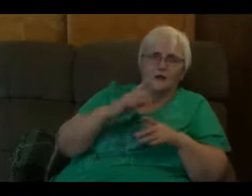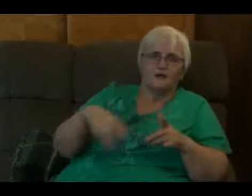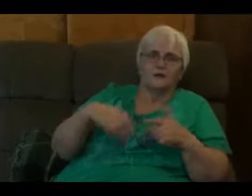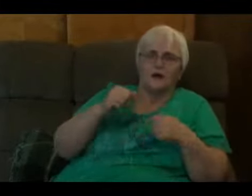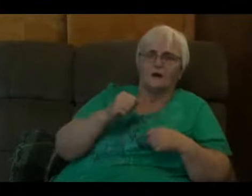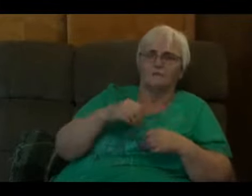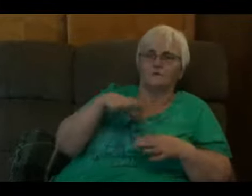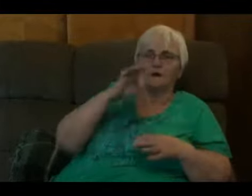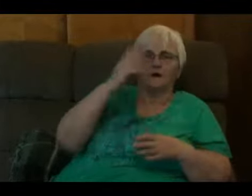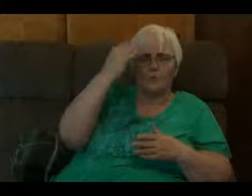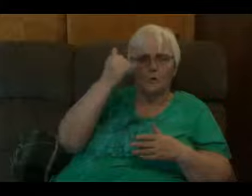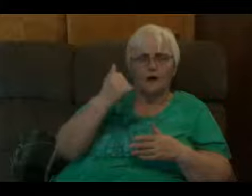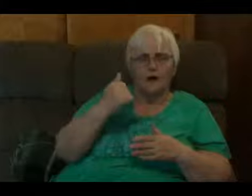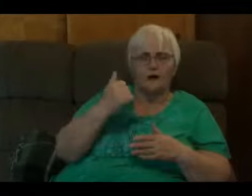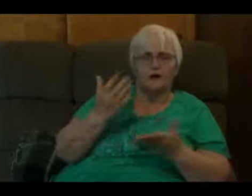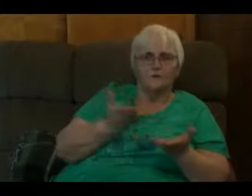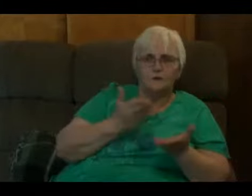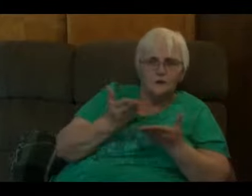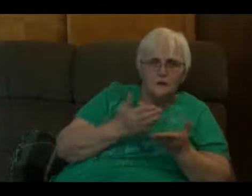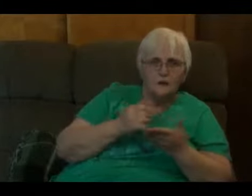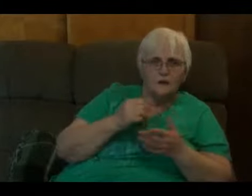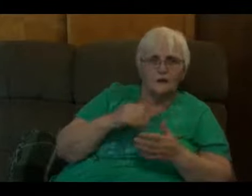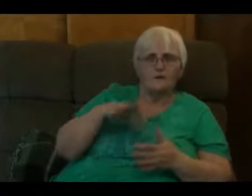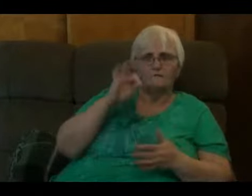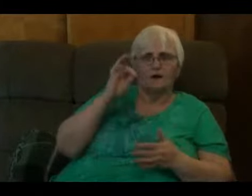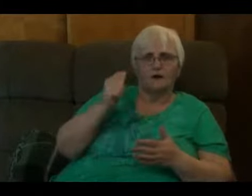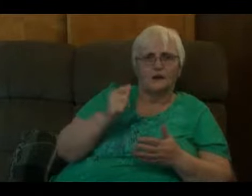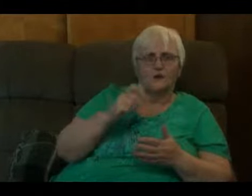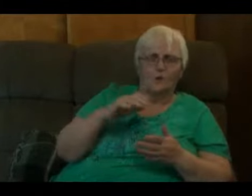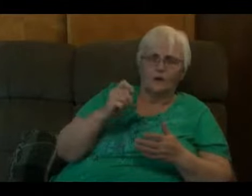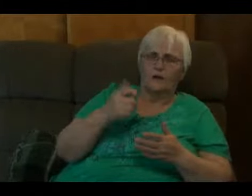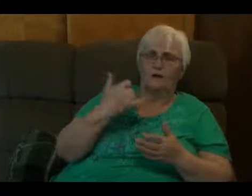find out why he was here. Now when he finds out, okay, now what am I going to do?